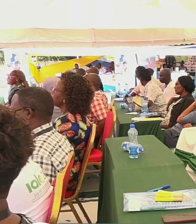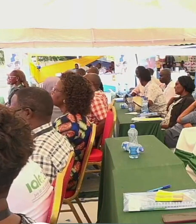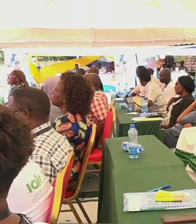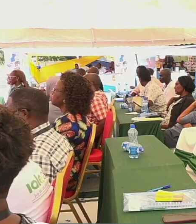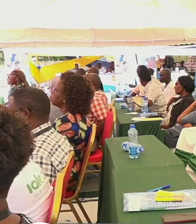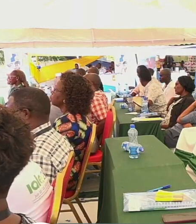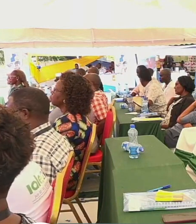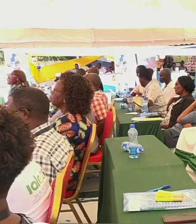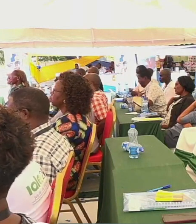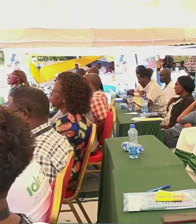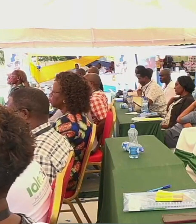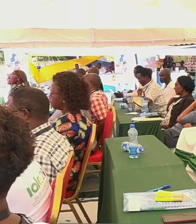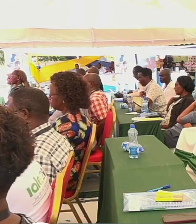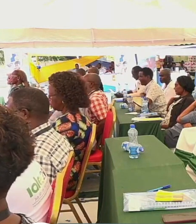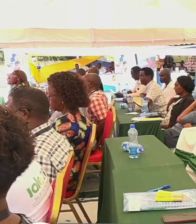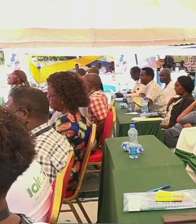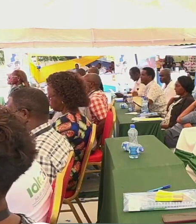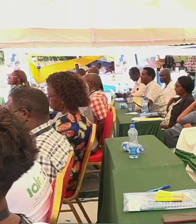ICT.